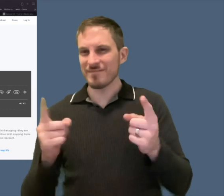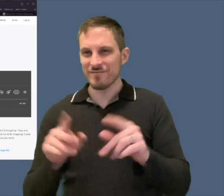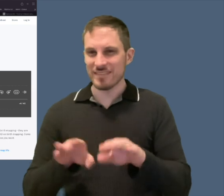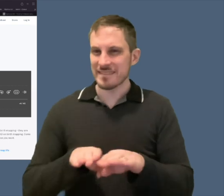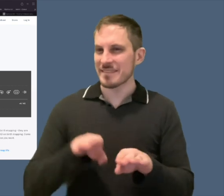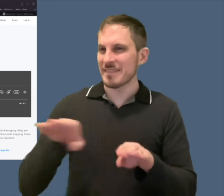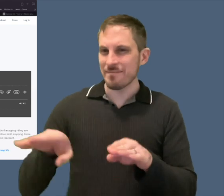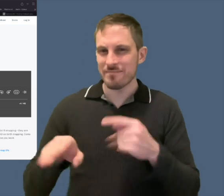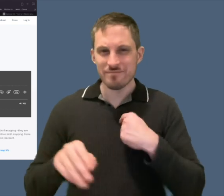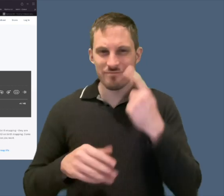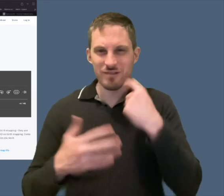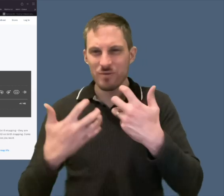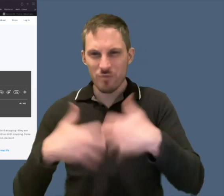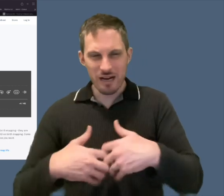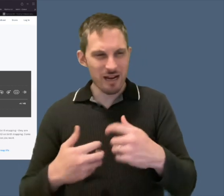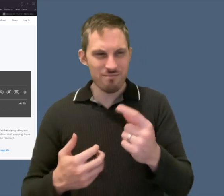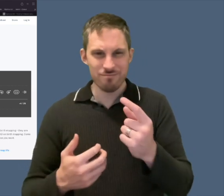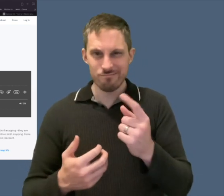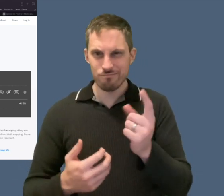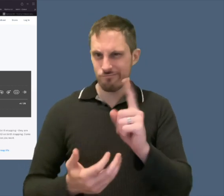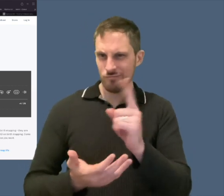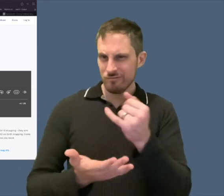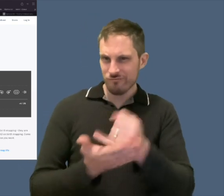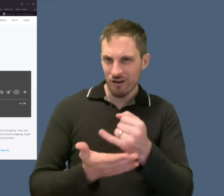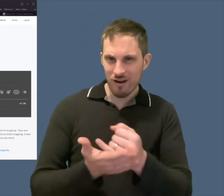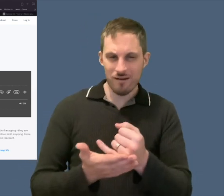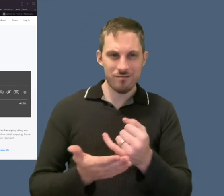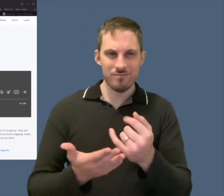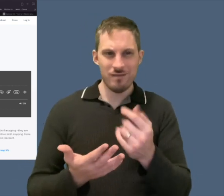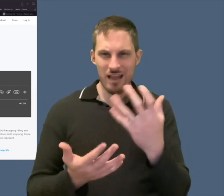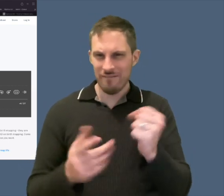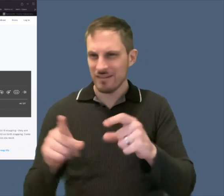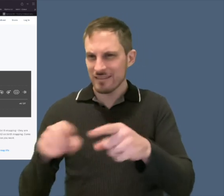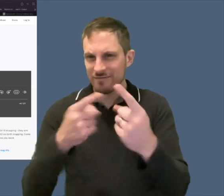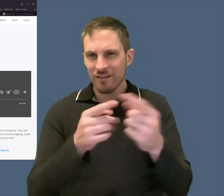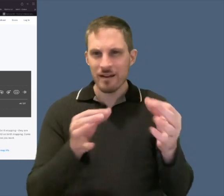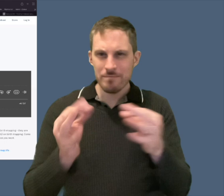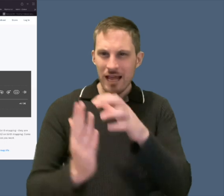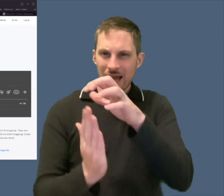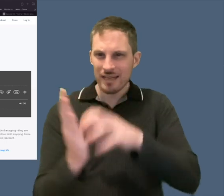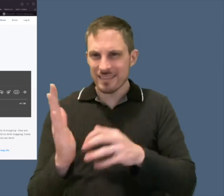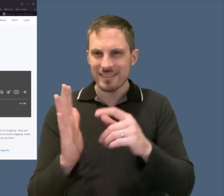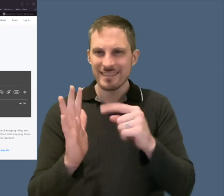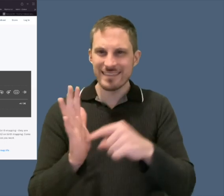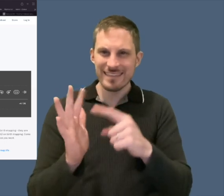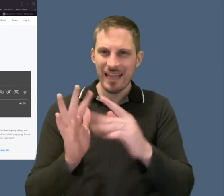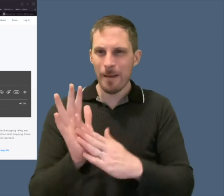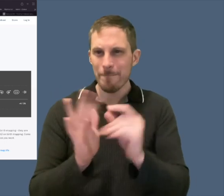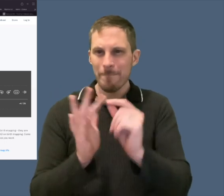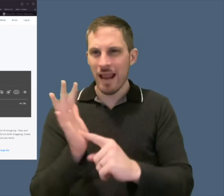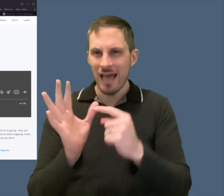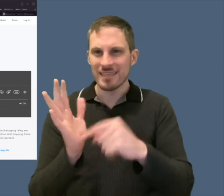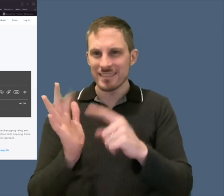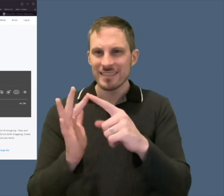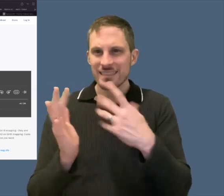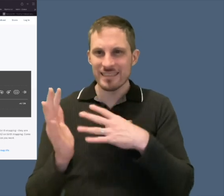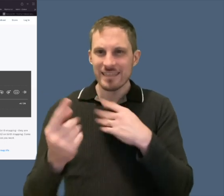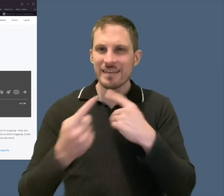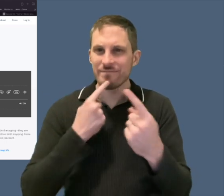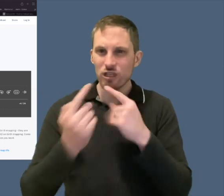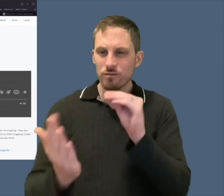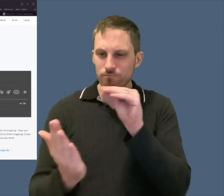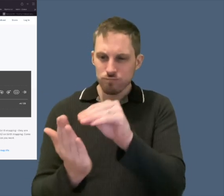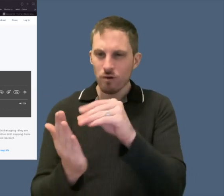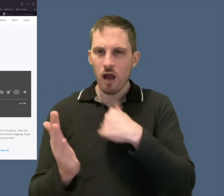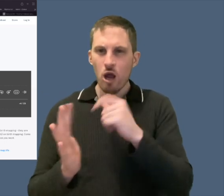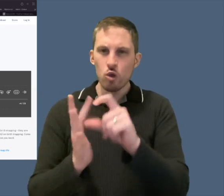saying, well, what's wrong here? What's going on? All these templates, fill in the missing space. Do you want to do this or